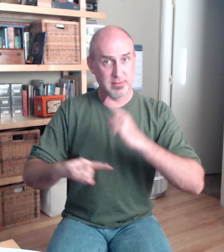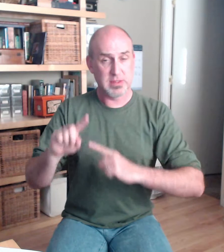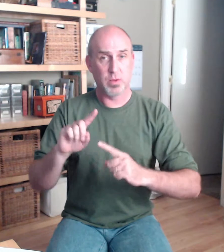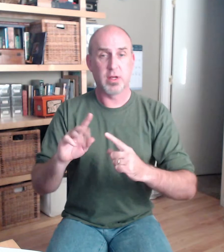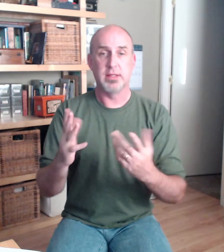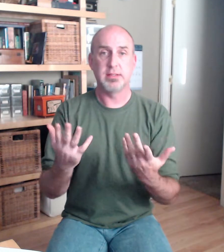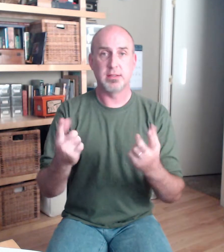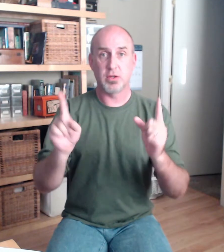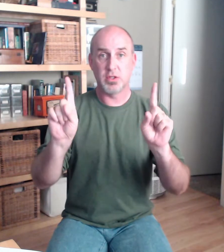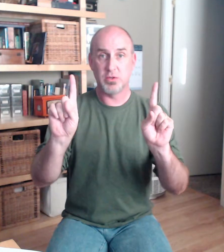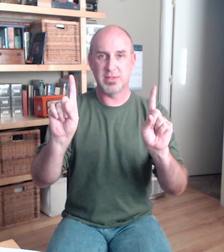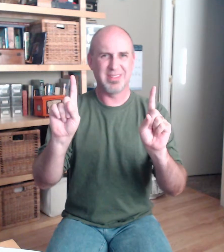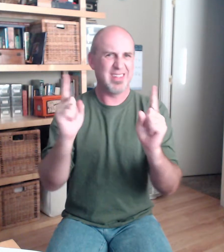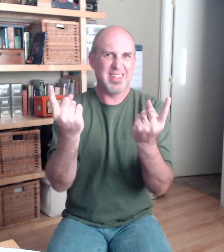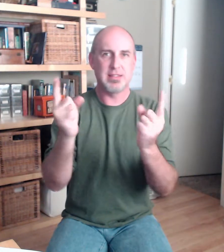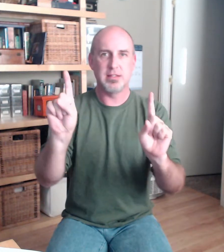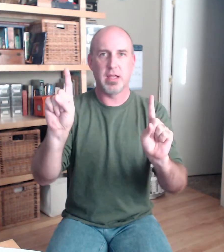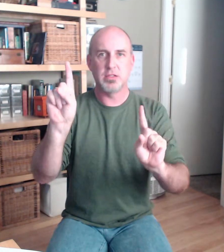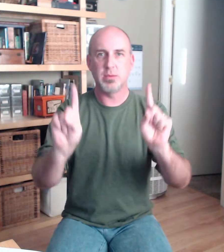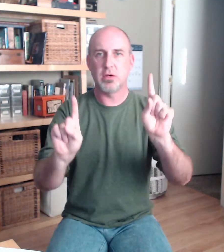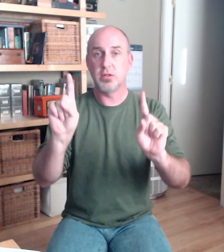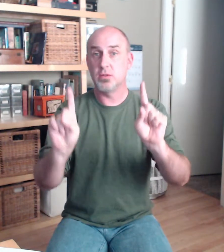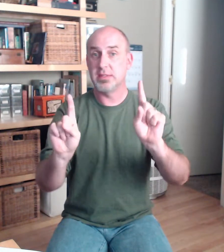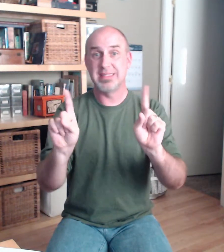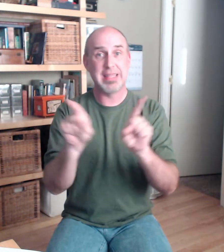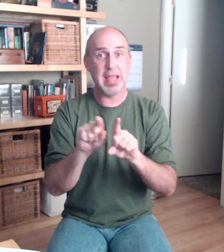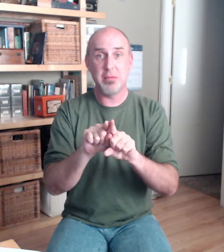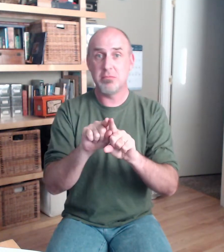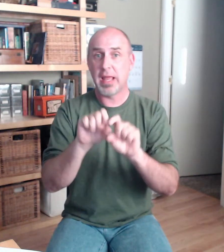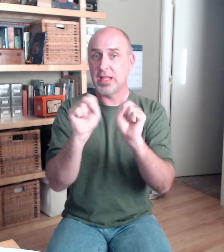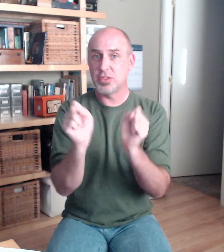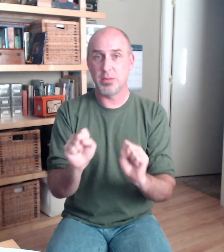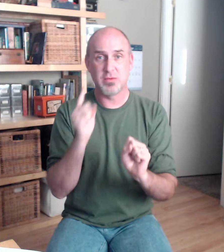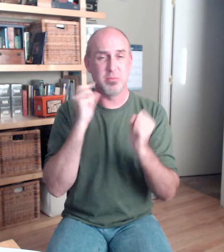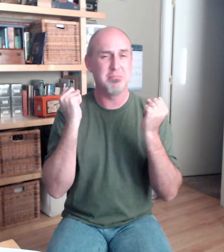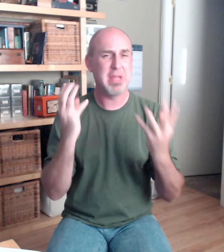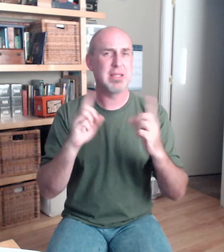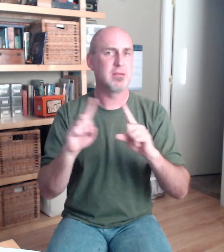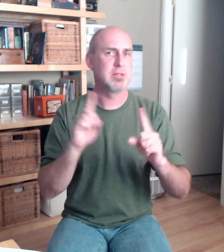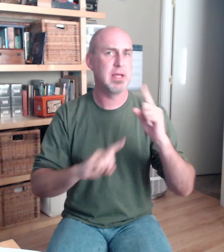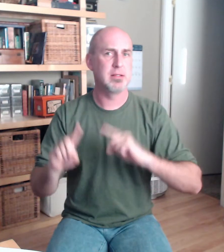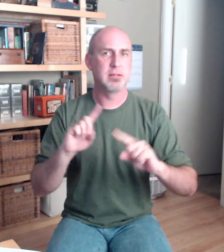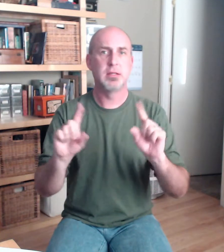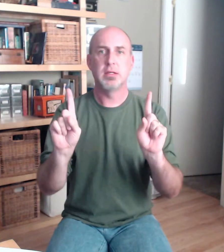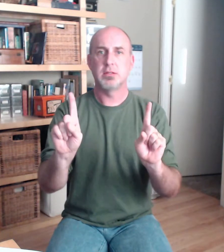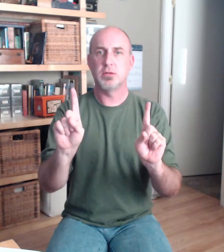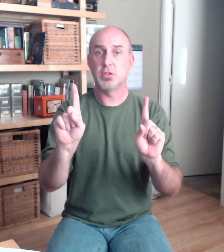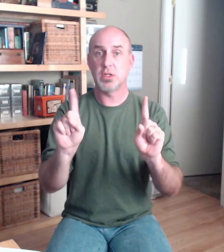let's work on this, is you're going to use, you see how easy these hand shapes are? You use the same hand shapes for many different signs. So you're just going to use